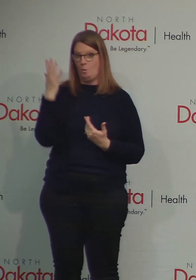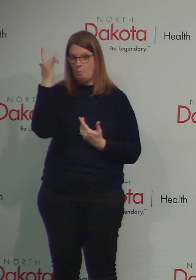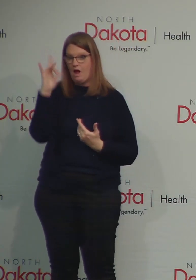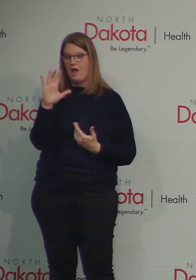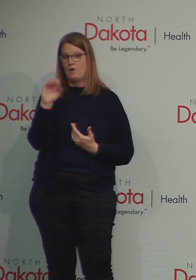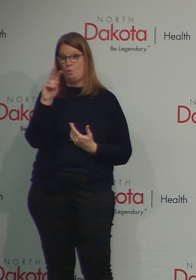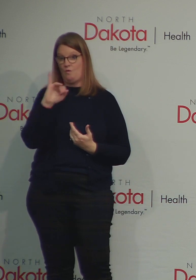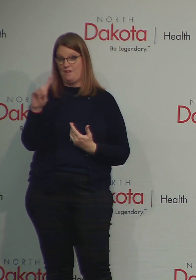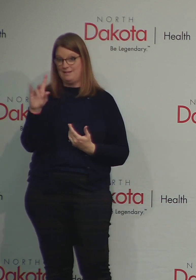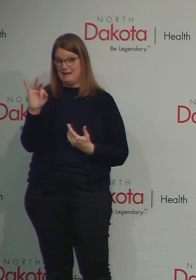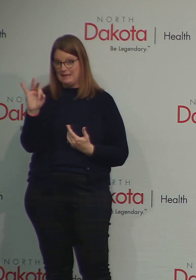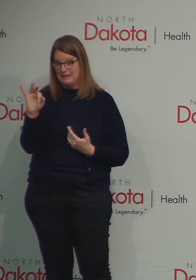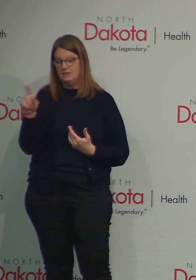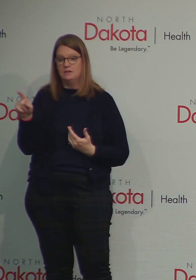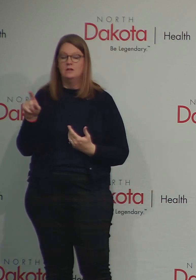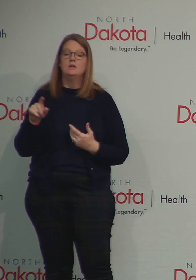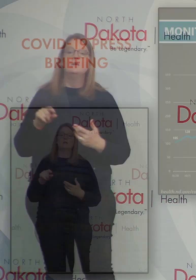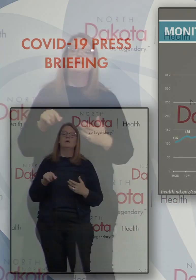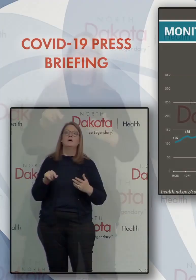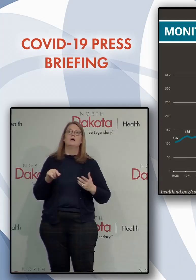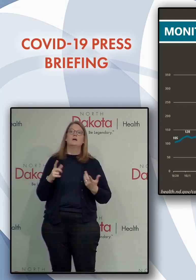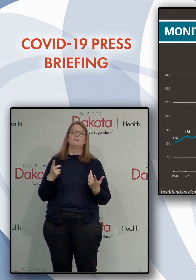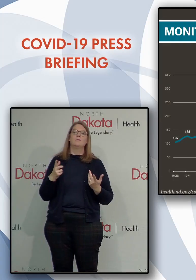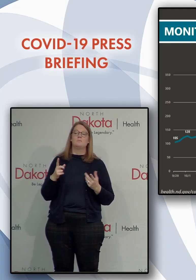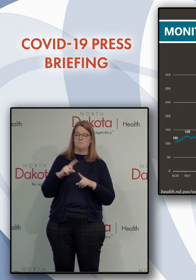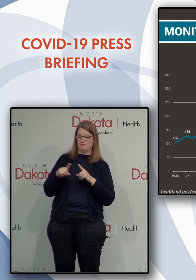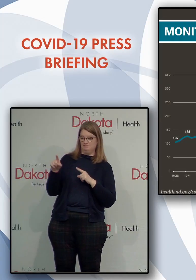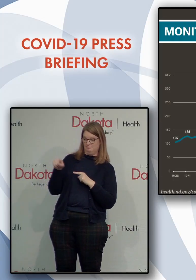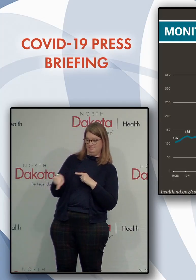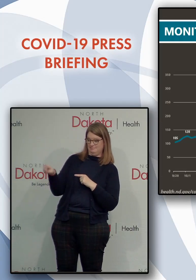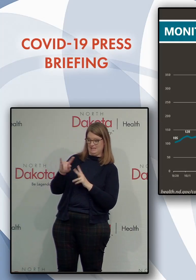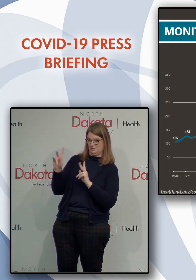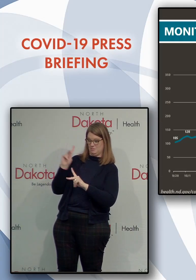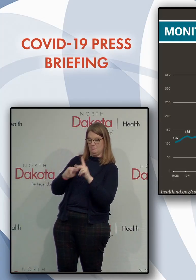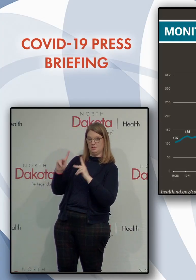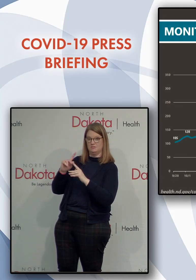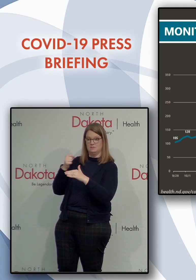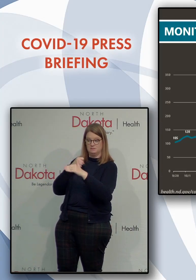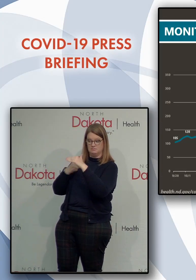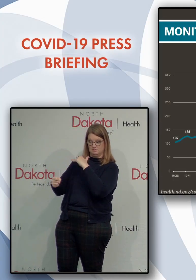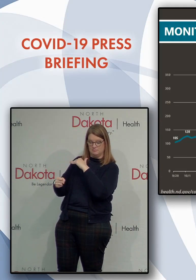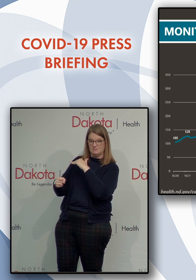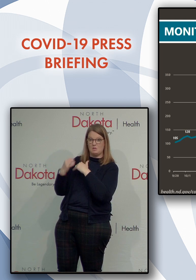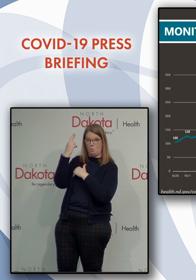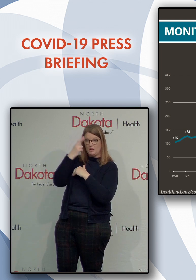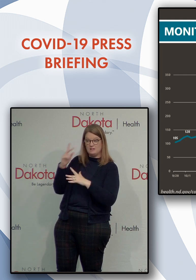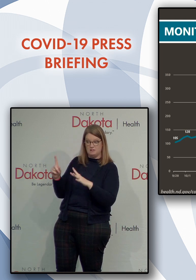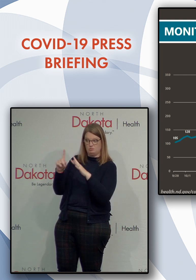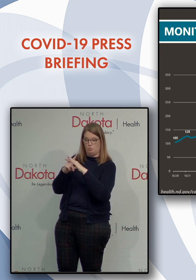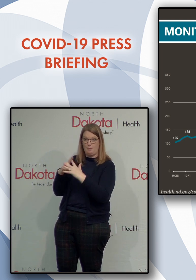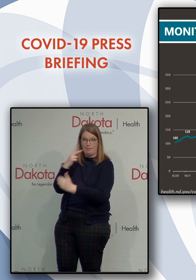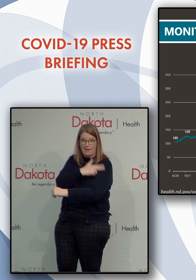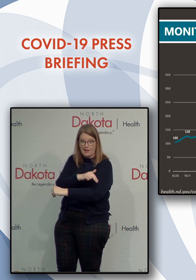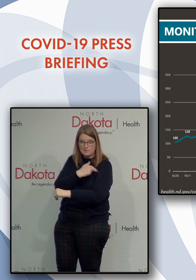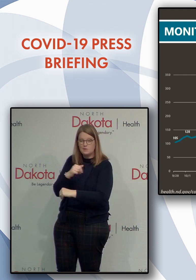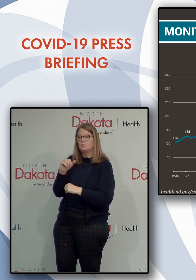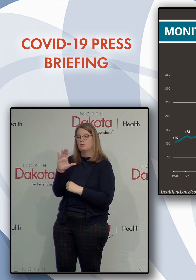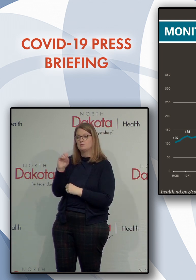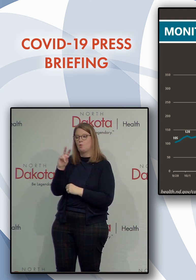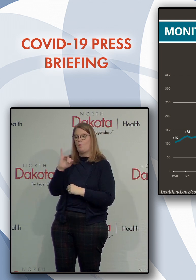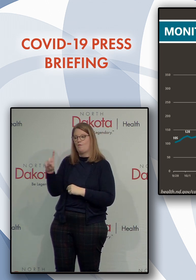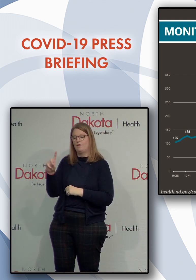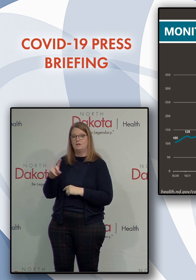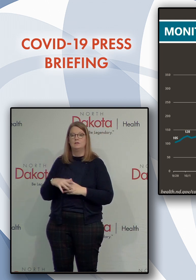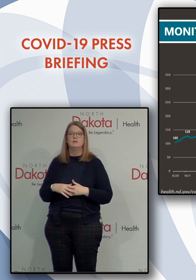again, that's a distinction from with COVID-19, but these are people whose hospitalization was driven by COVID-19. That's down from a record